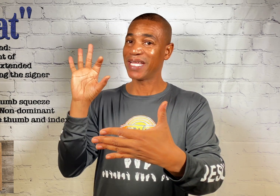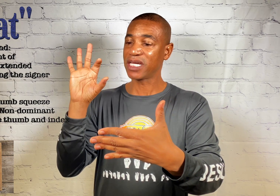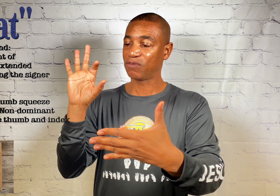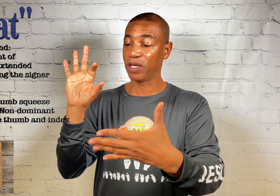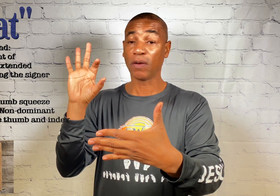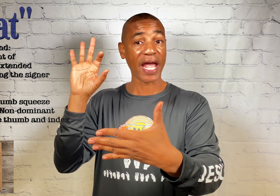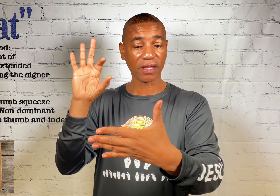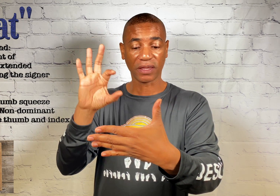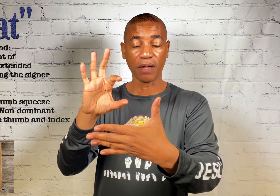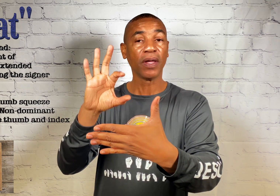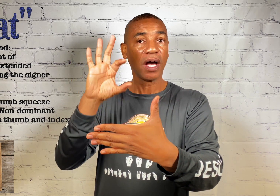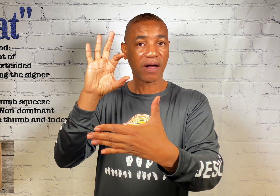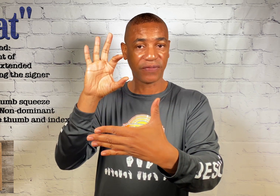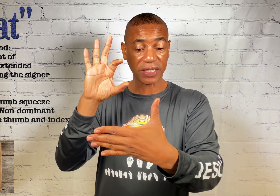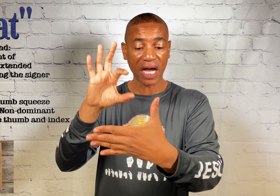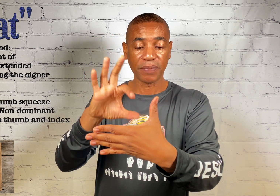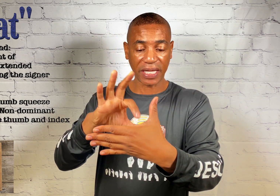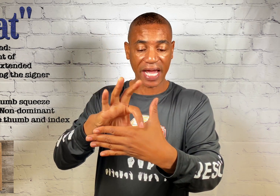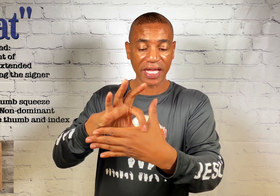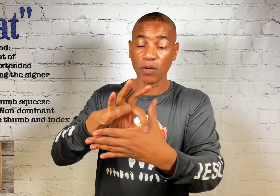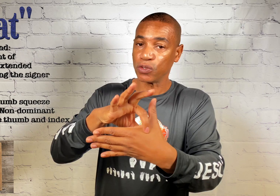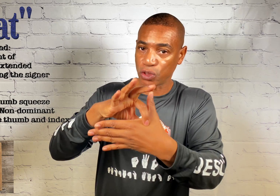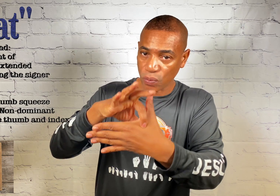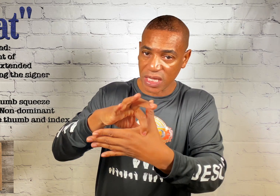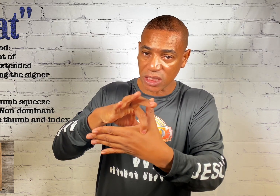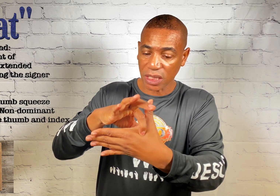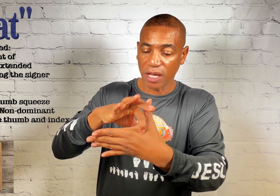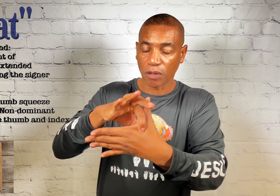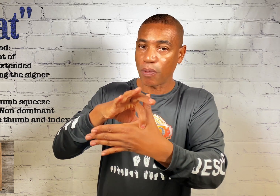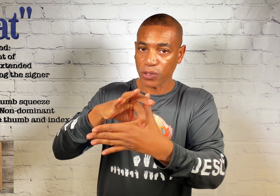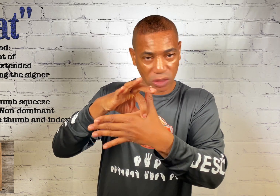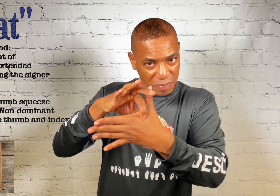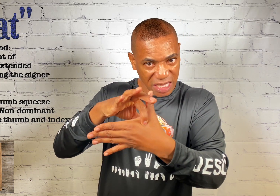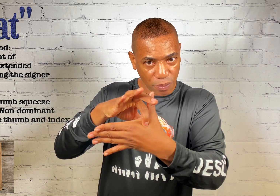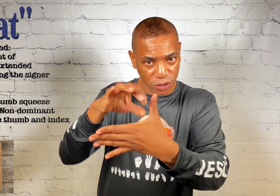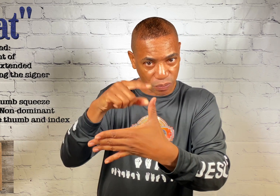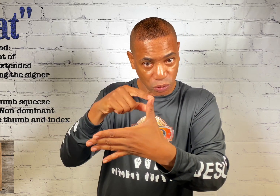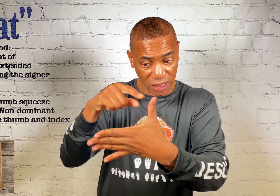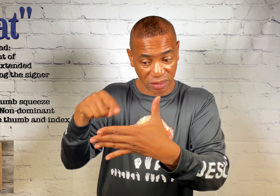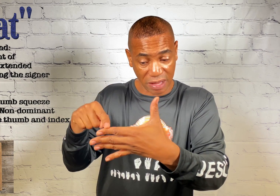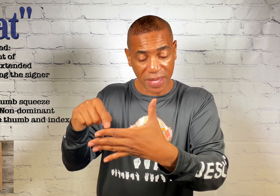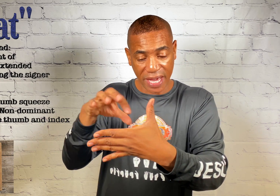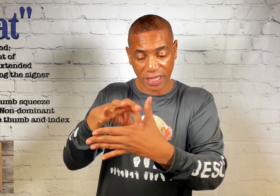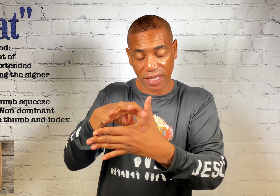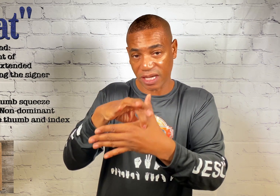index finger and the thumb of the dominant hand, and it will squeeze the portion, the meaty portion between the thumb and the index